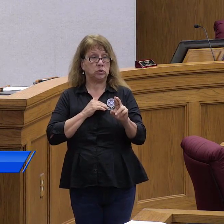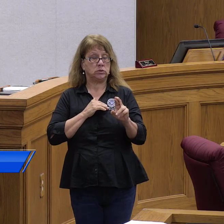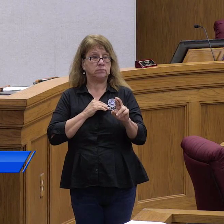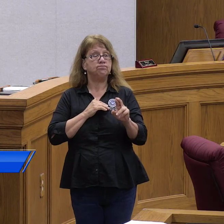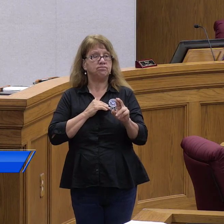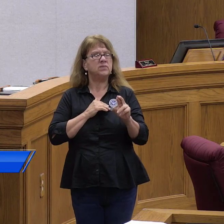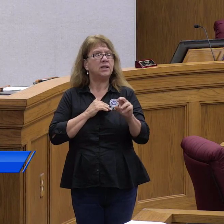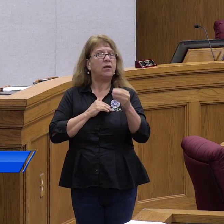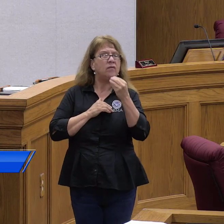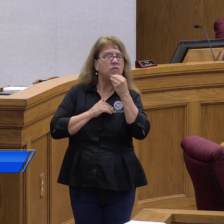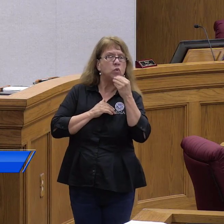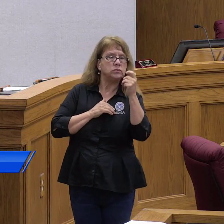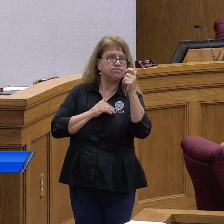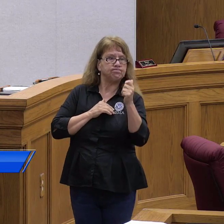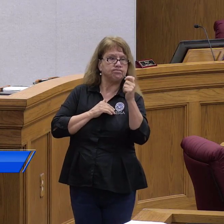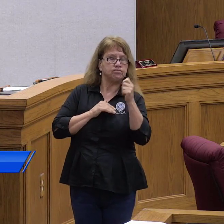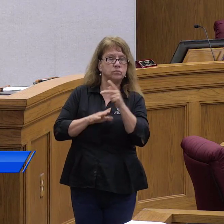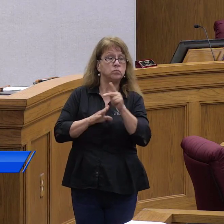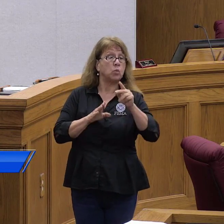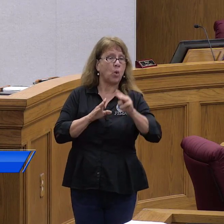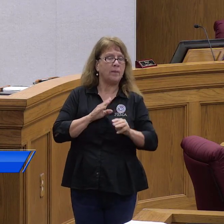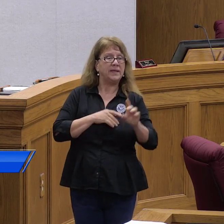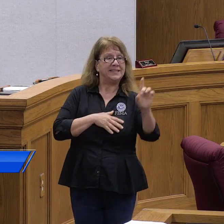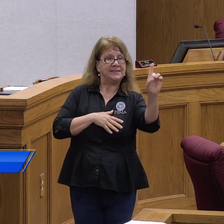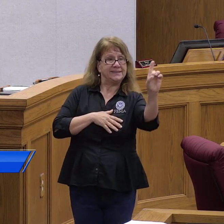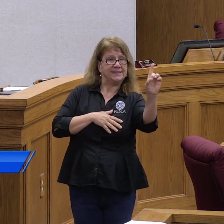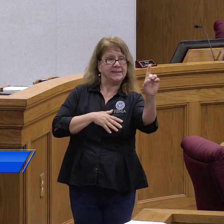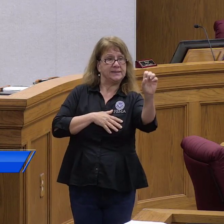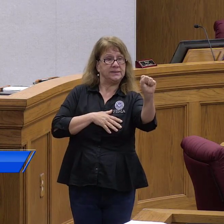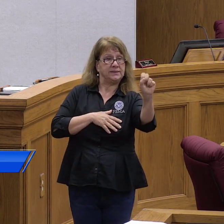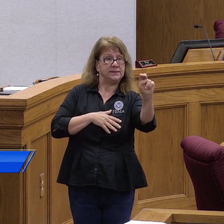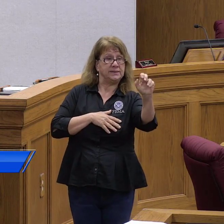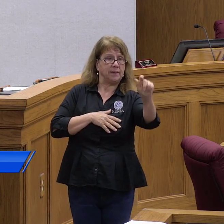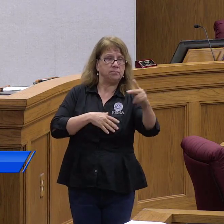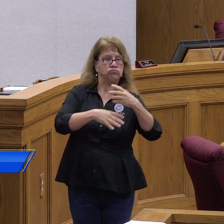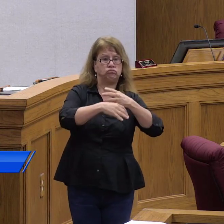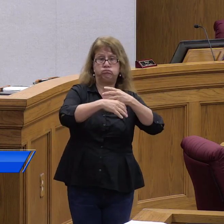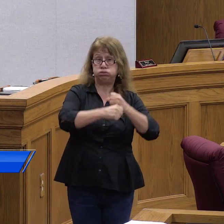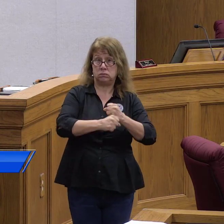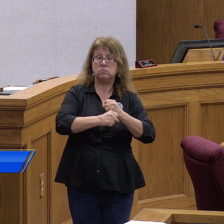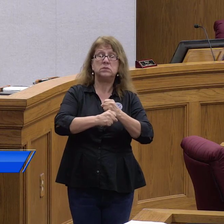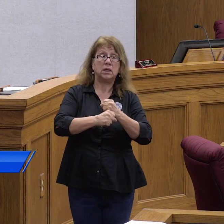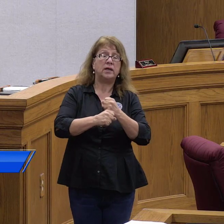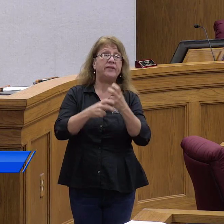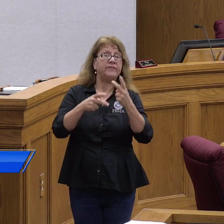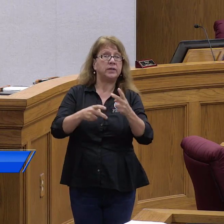a DCFS program, and that'll help meet those feeding needs. And they can do so by visiting